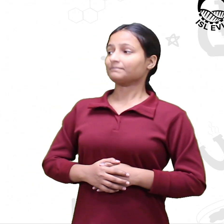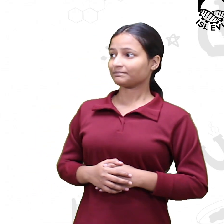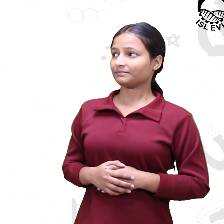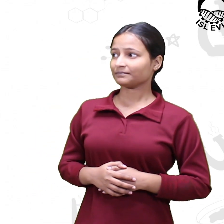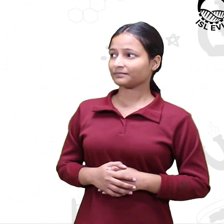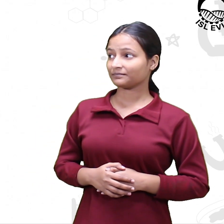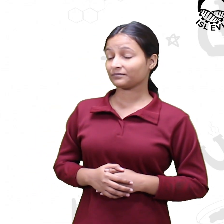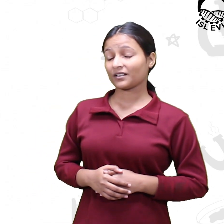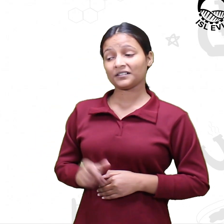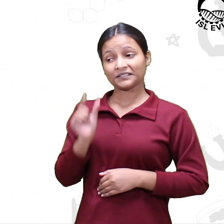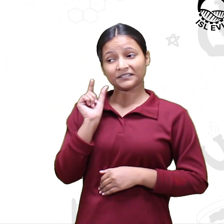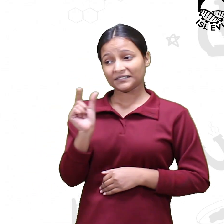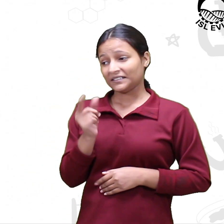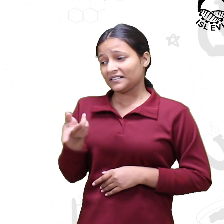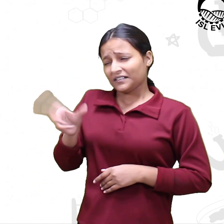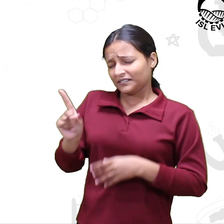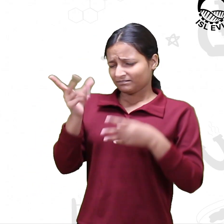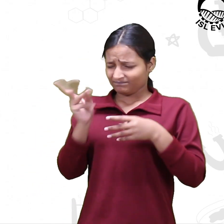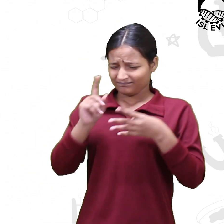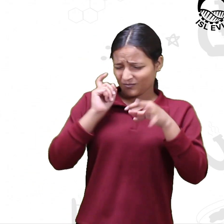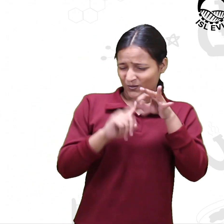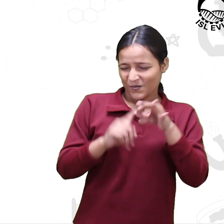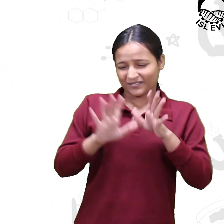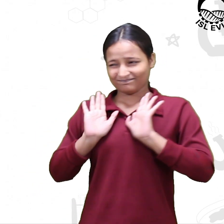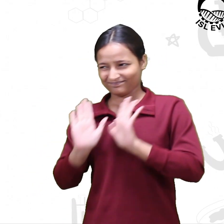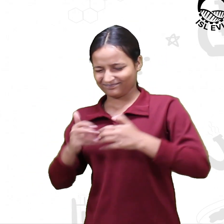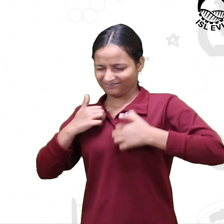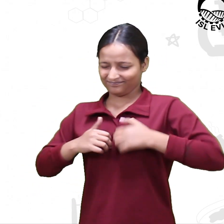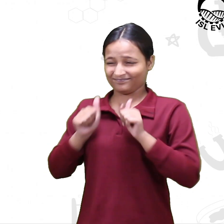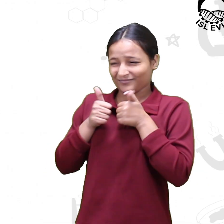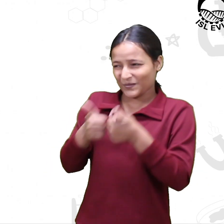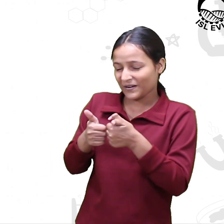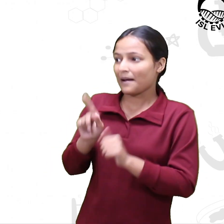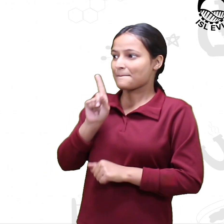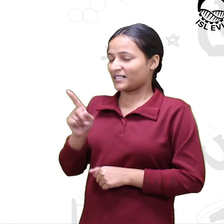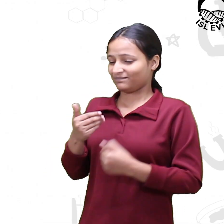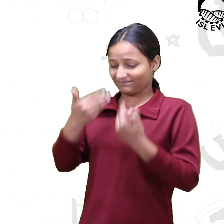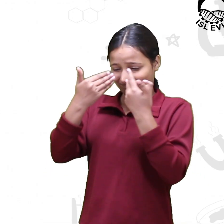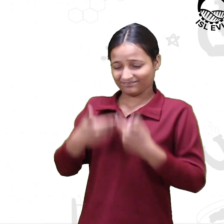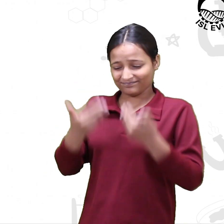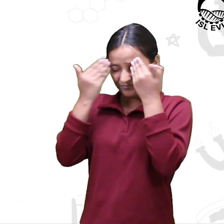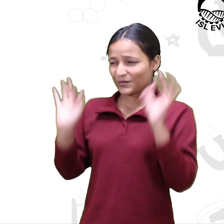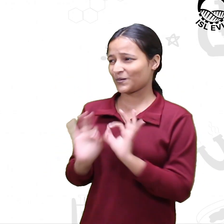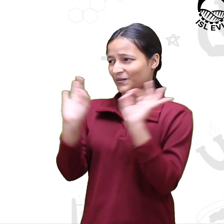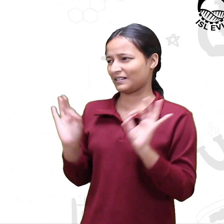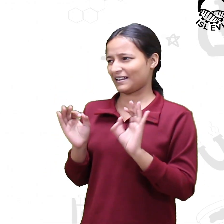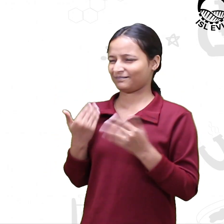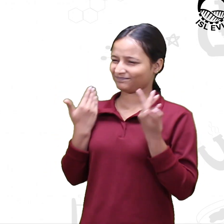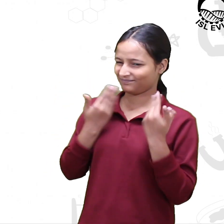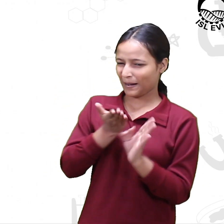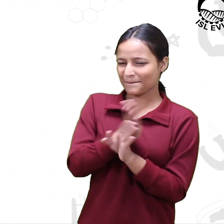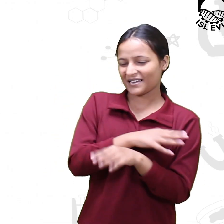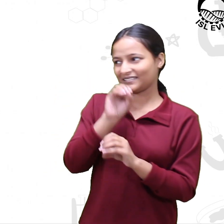happen? Utsuka, you have yet another very interesting question. However, we don't know or have a clear answer